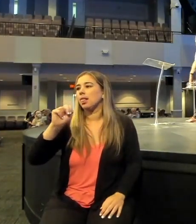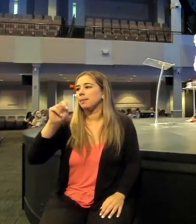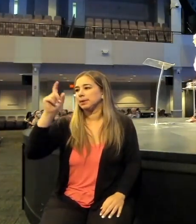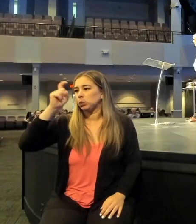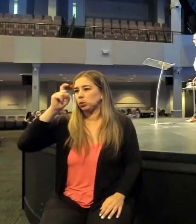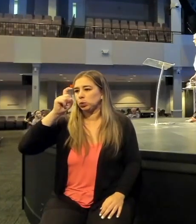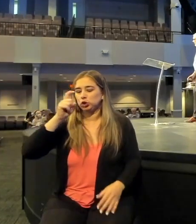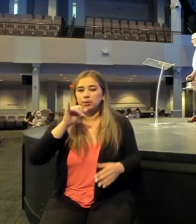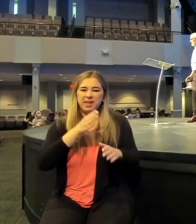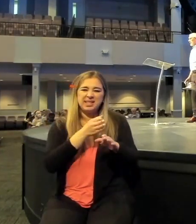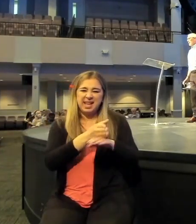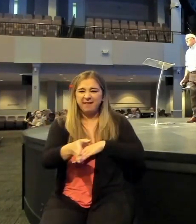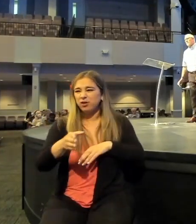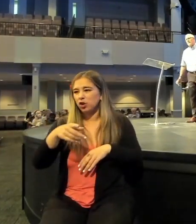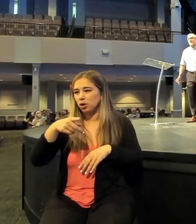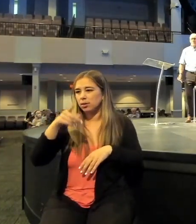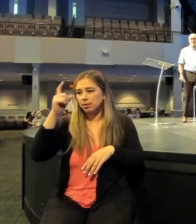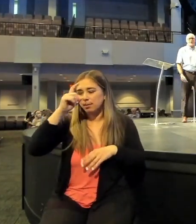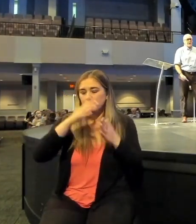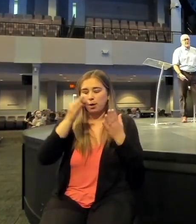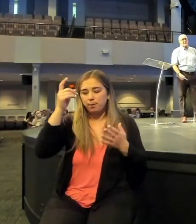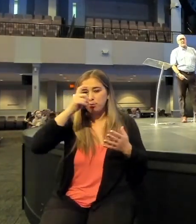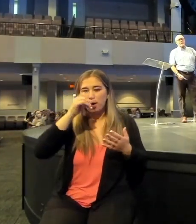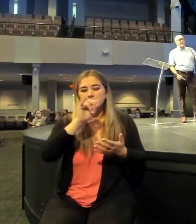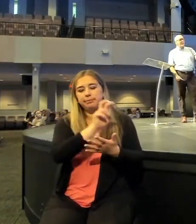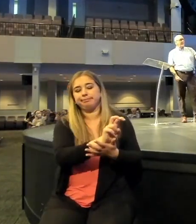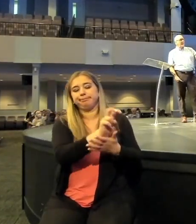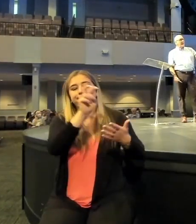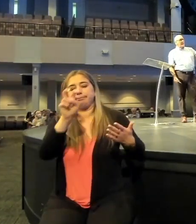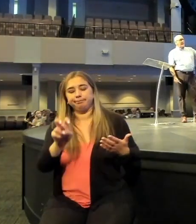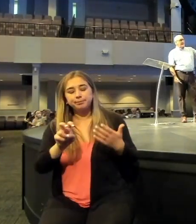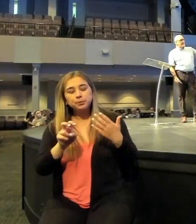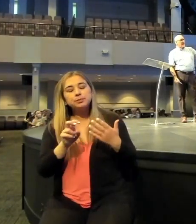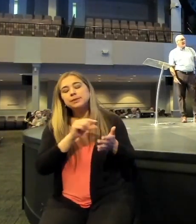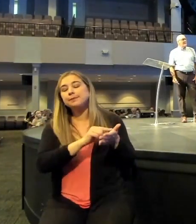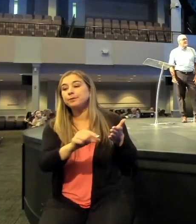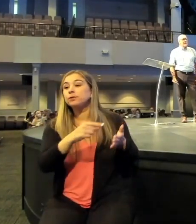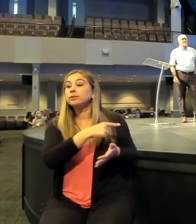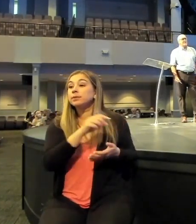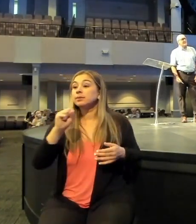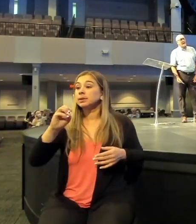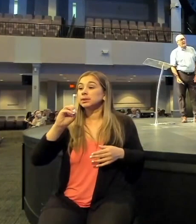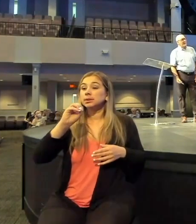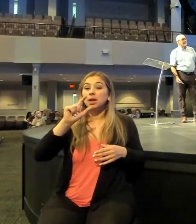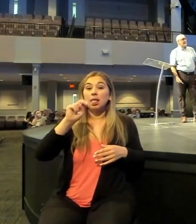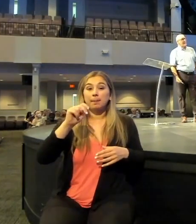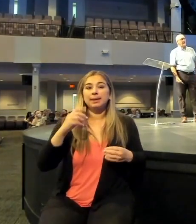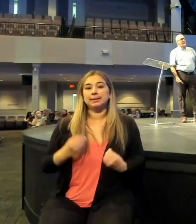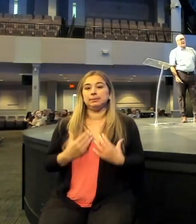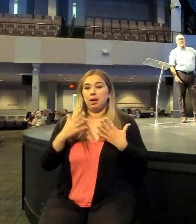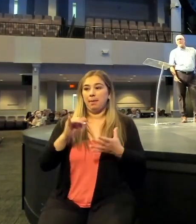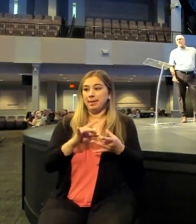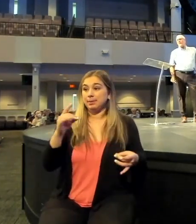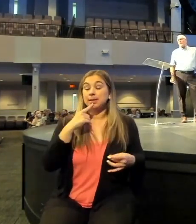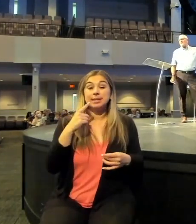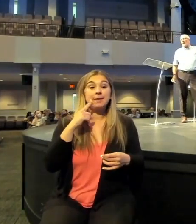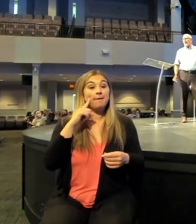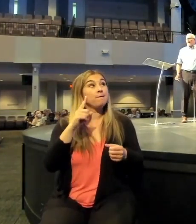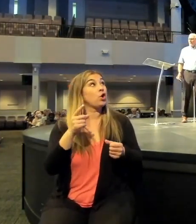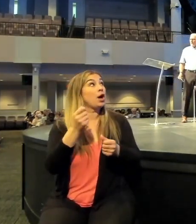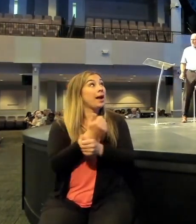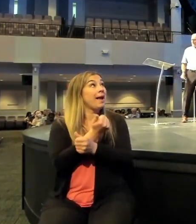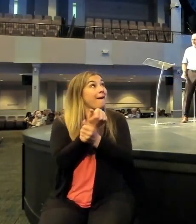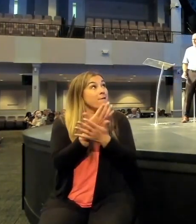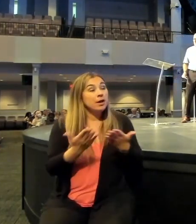that follows the book of Proverbs. And so we jumped over there just for a moment. And Solomon says, inspired by the Spirit, for everything there is